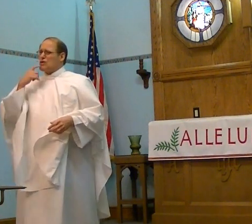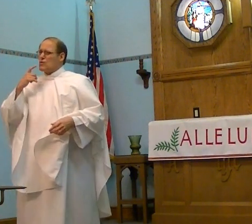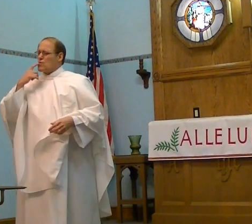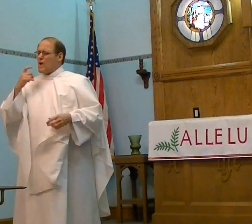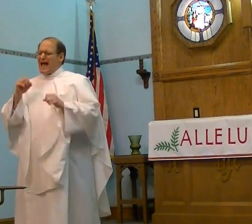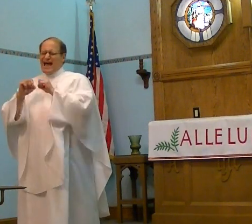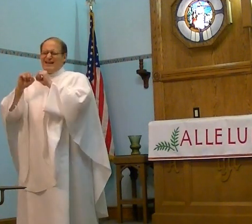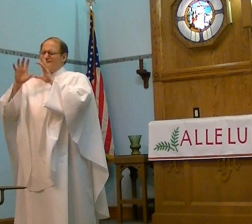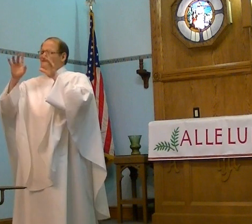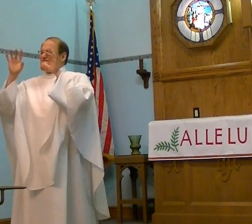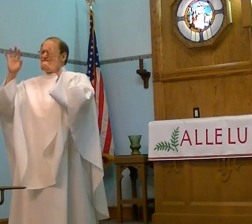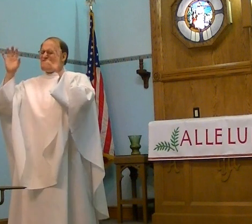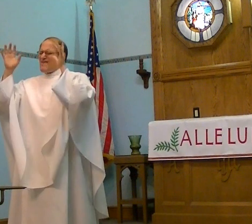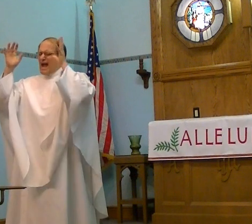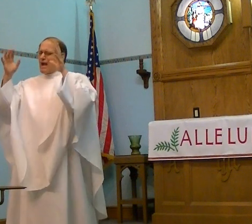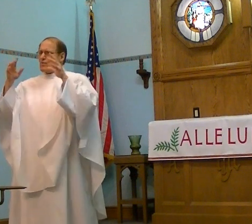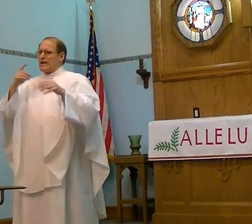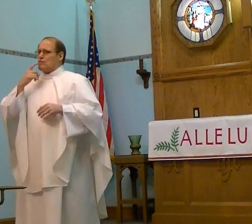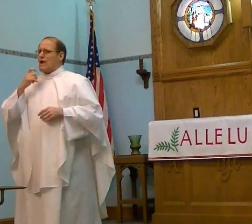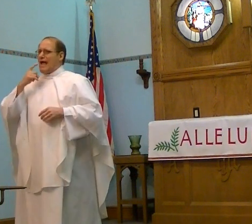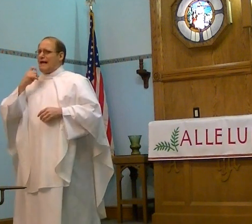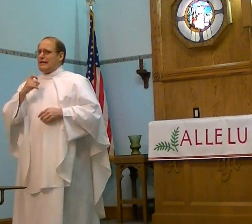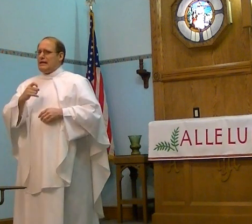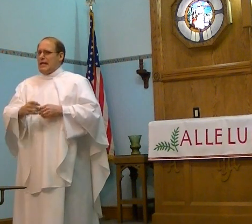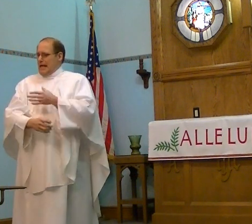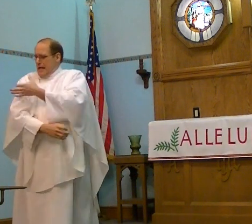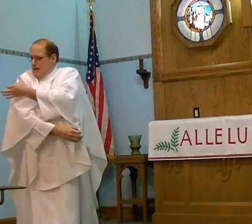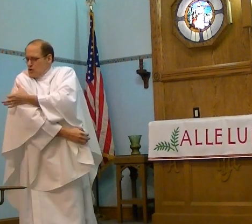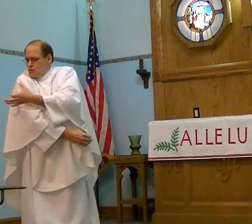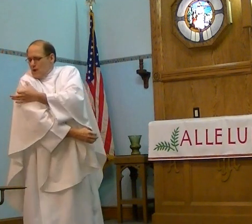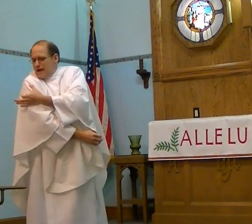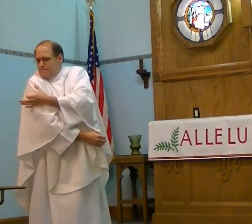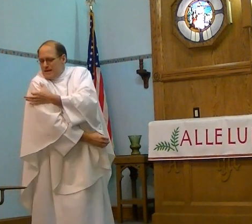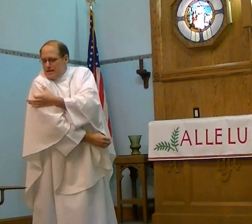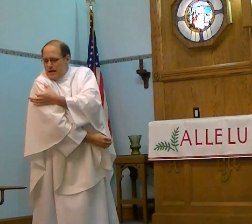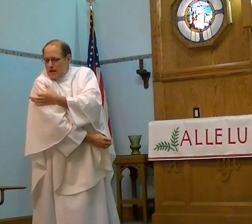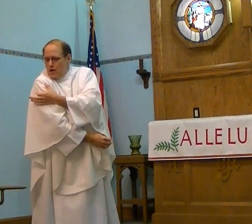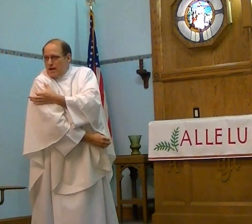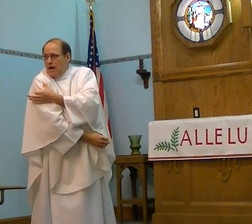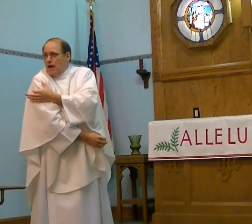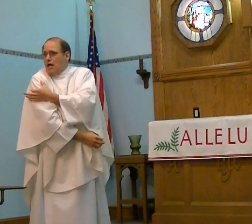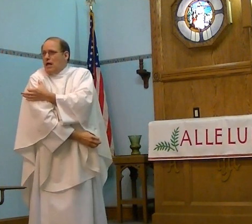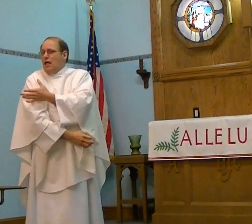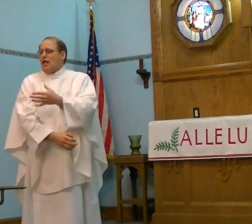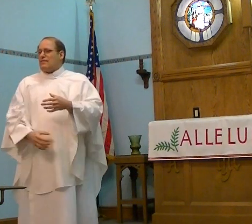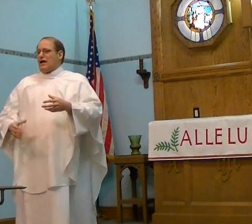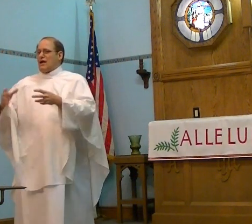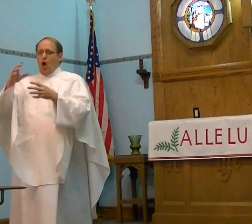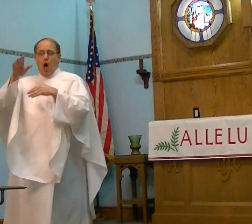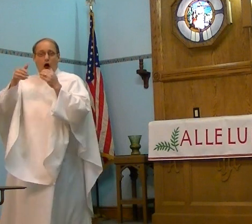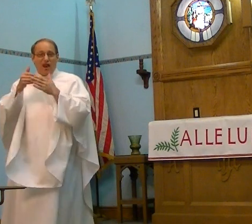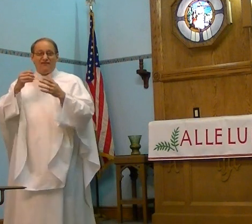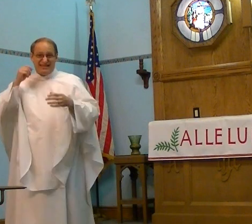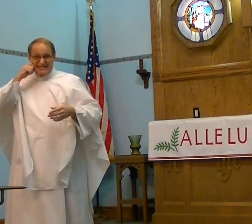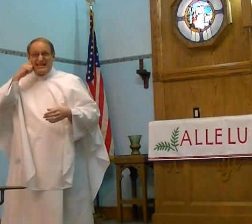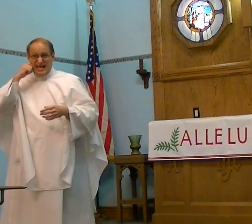red, fiery red, great big area that all of the skin